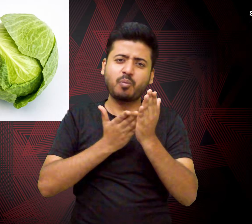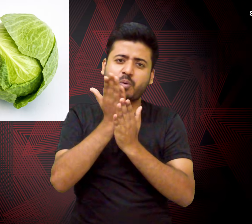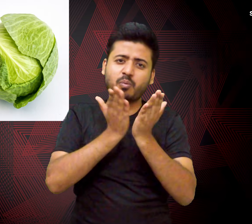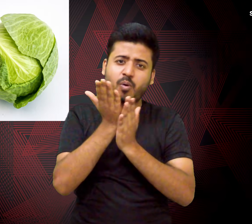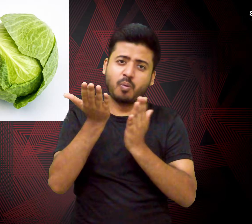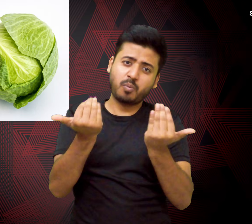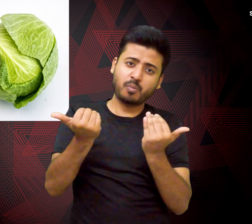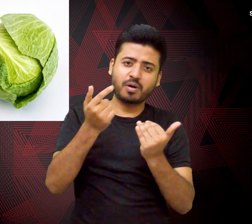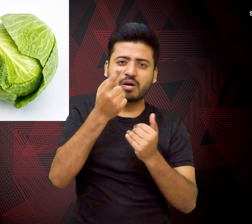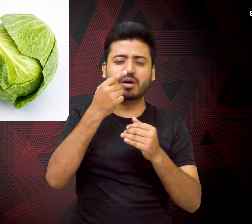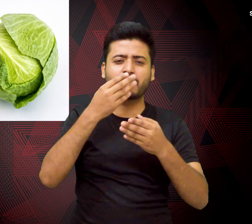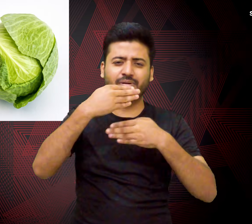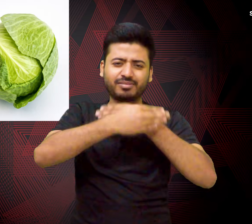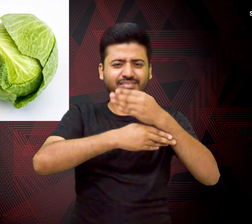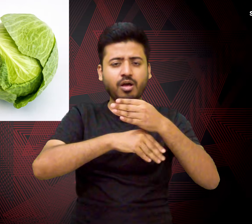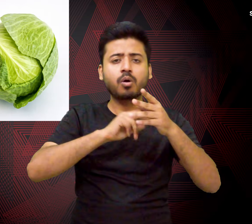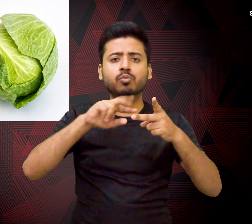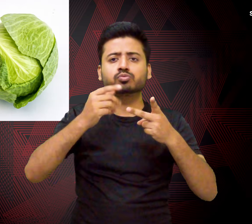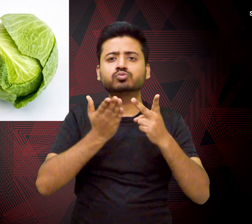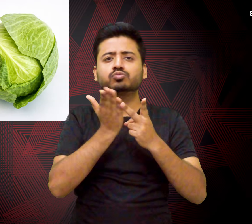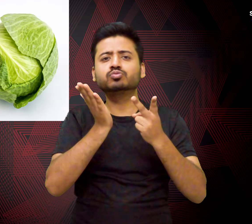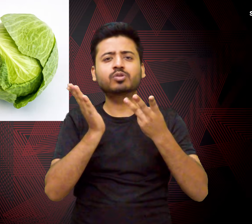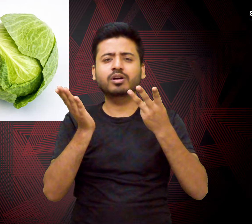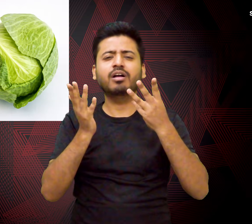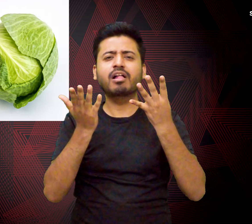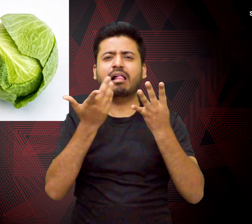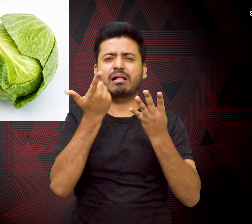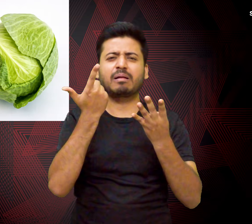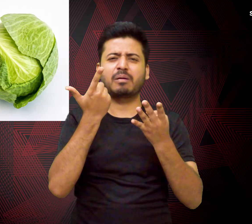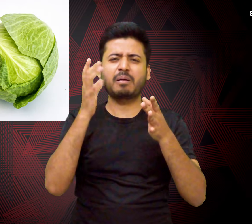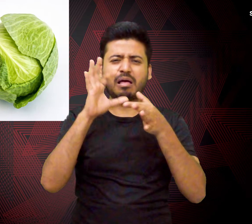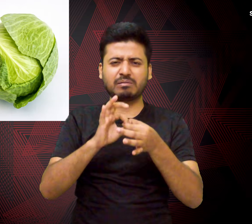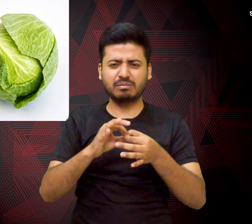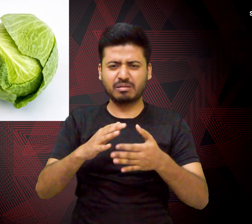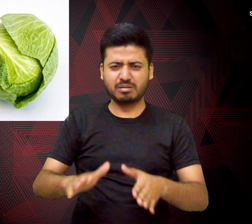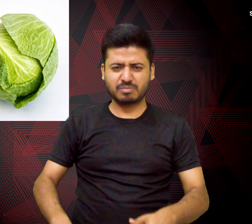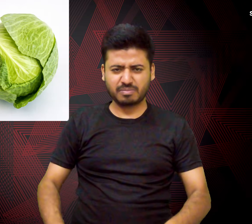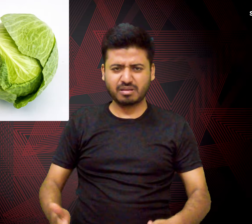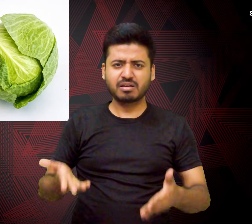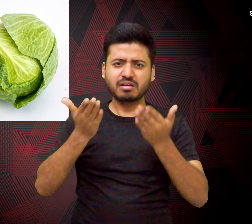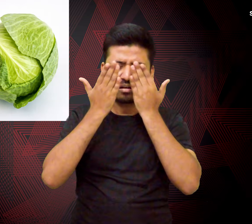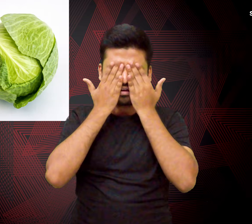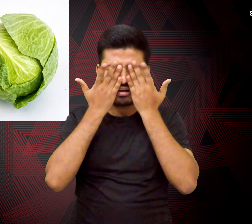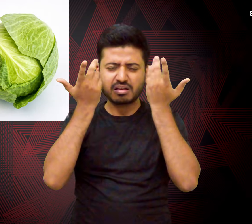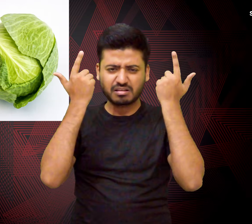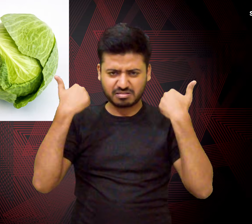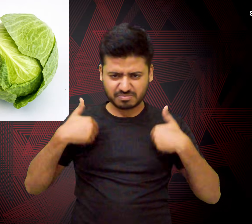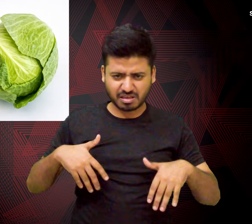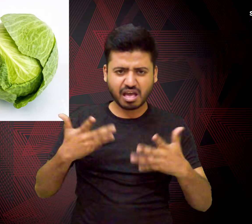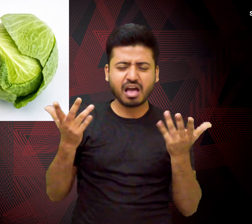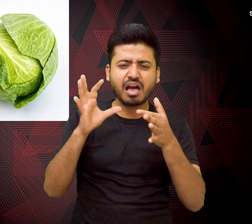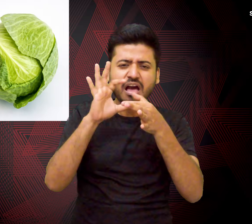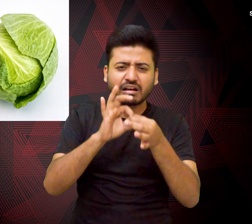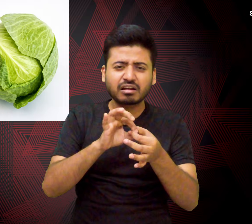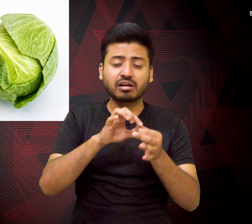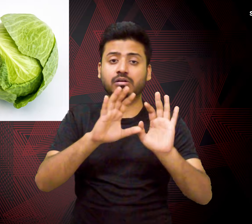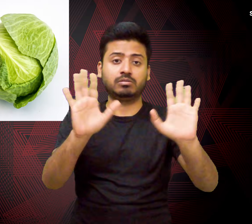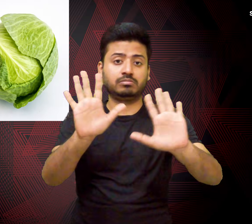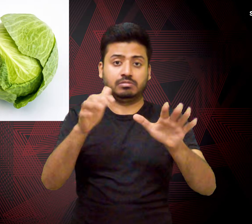discomfort during lactation and reducing chronic inflammation. Relieve breast pain with cabbage leaves. Applying chilled or room temperature cabbage leaves